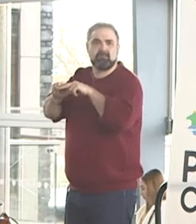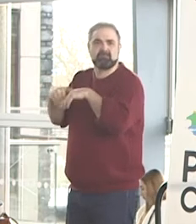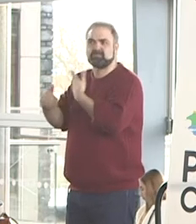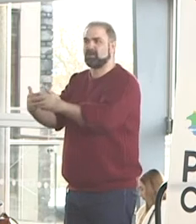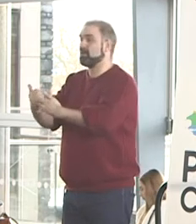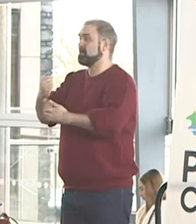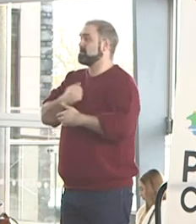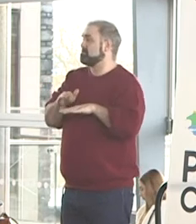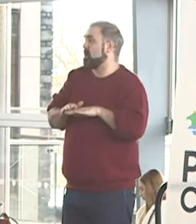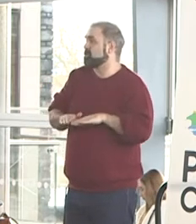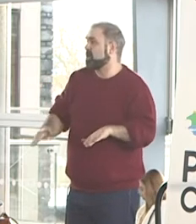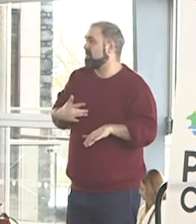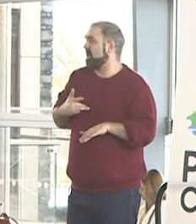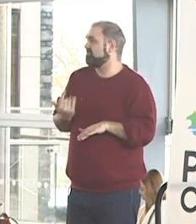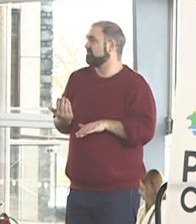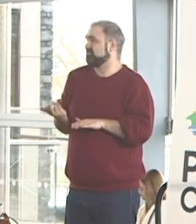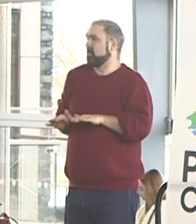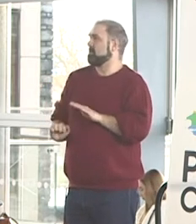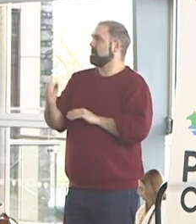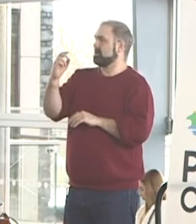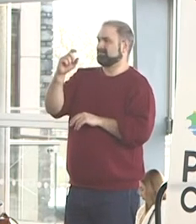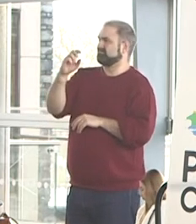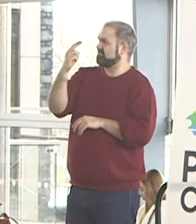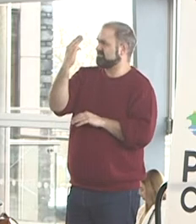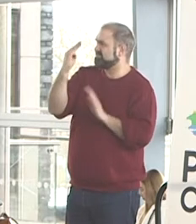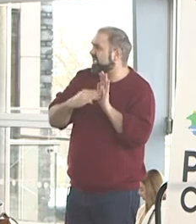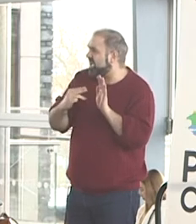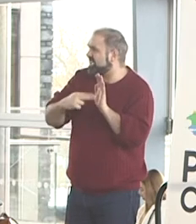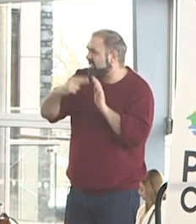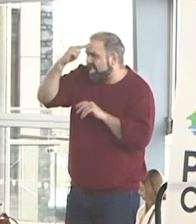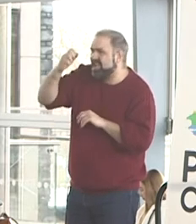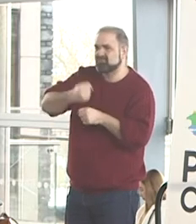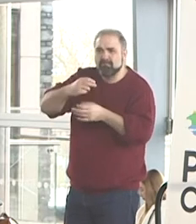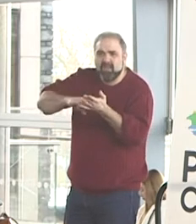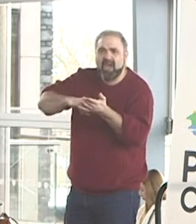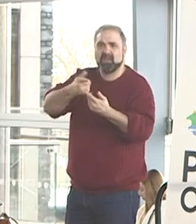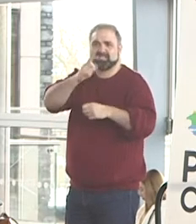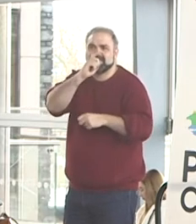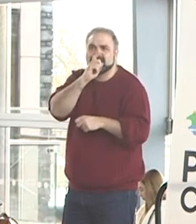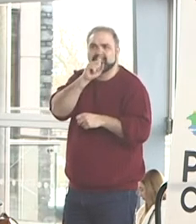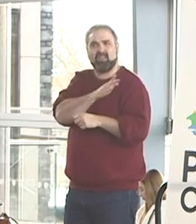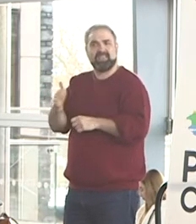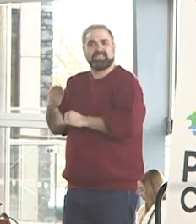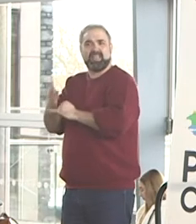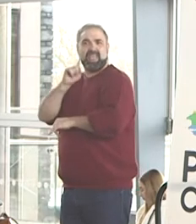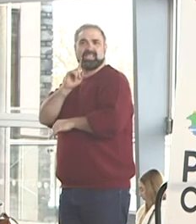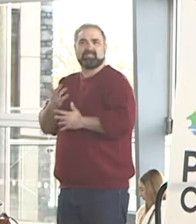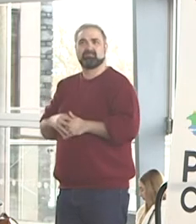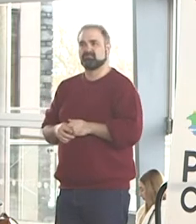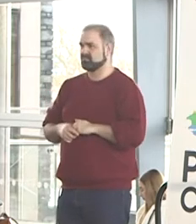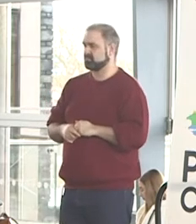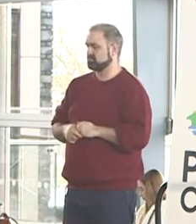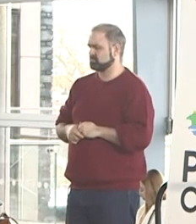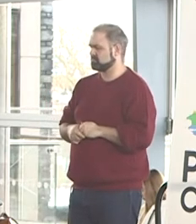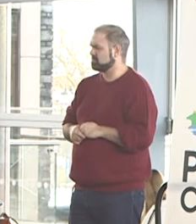my childhood was influenced by my nan and her sisters, who were classic East End old ladies. And how did you find it? Because